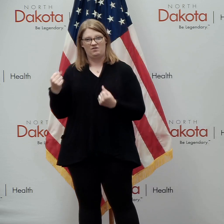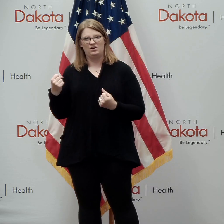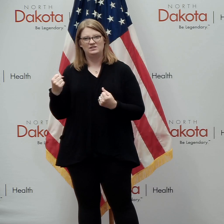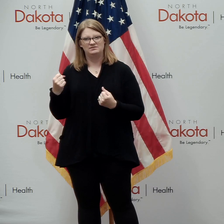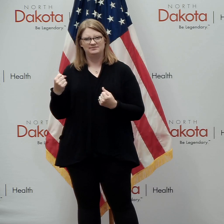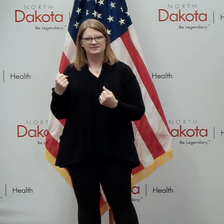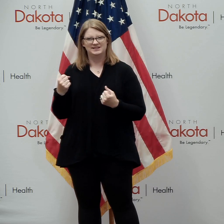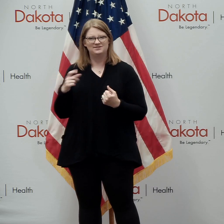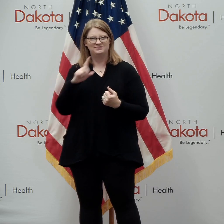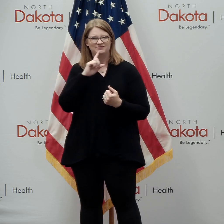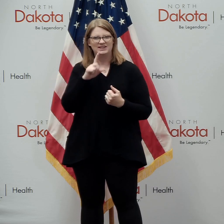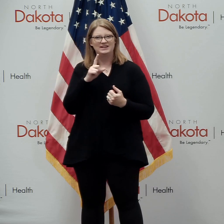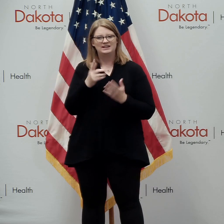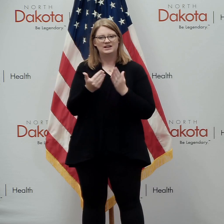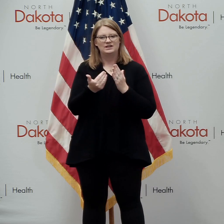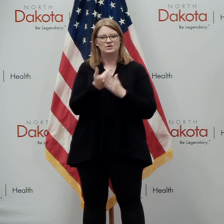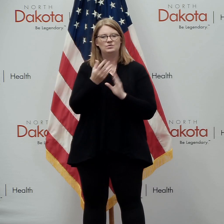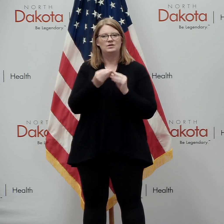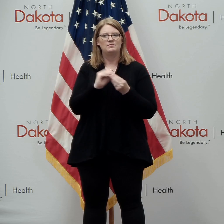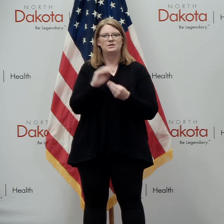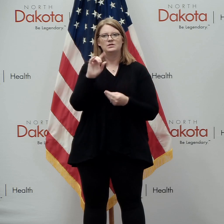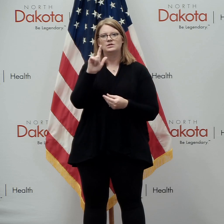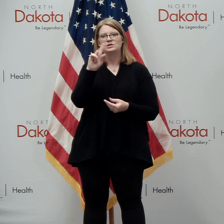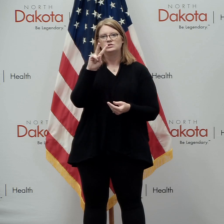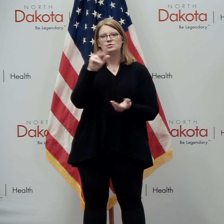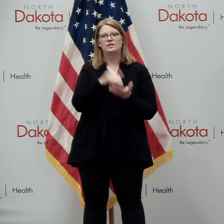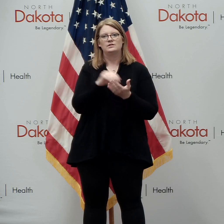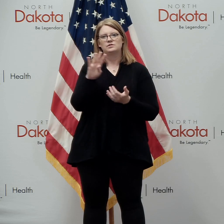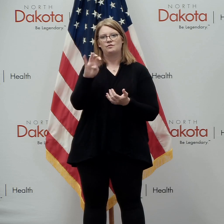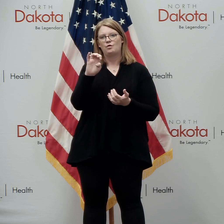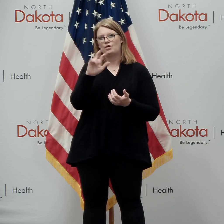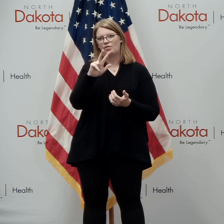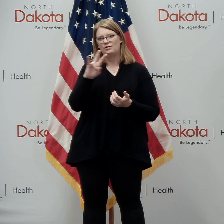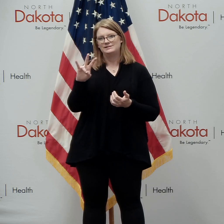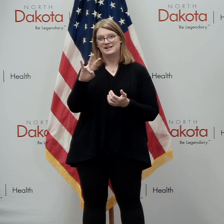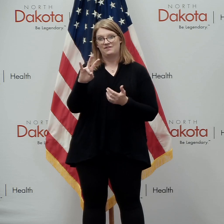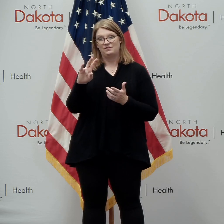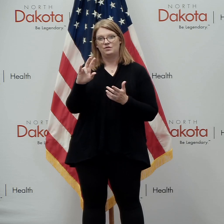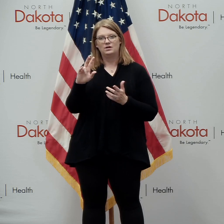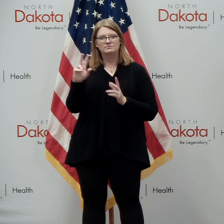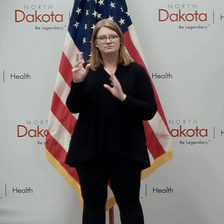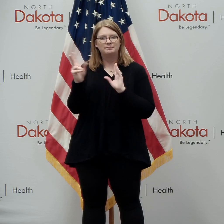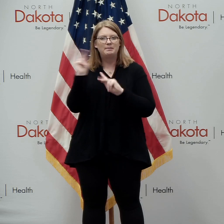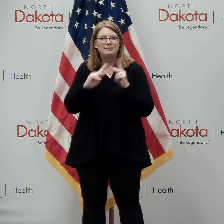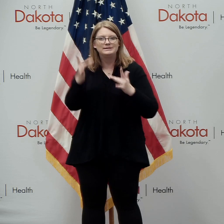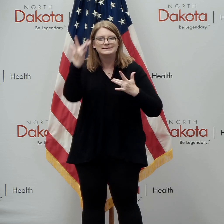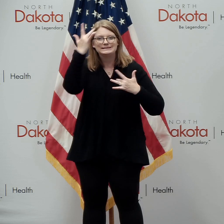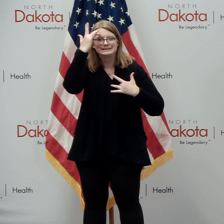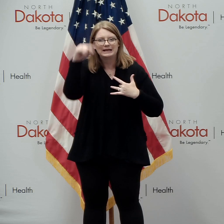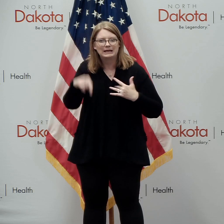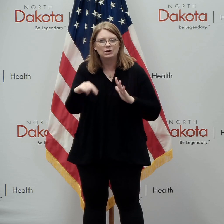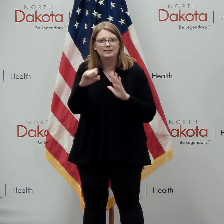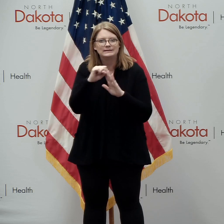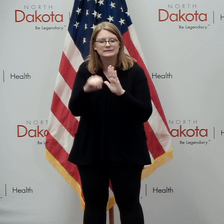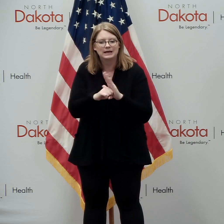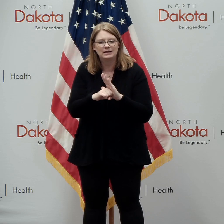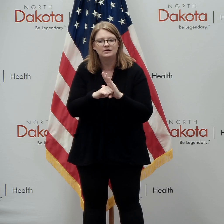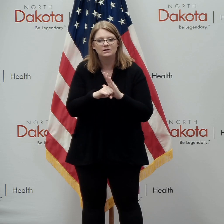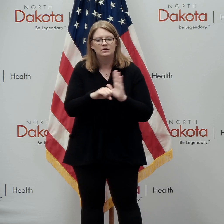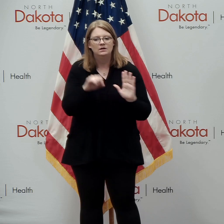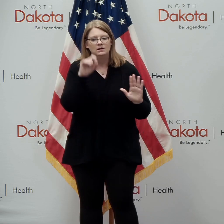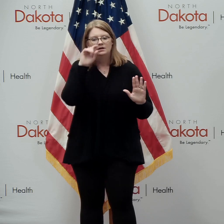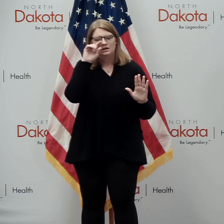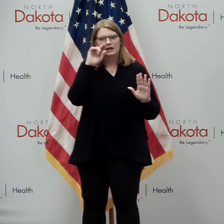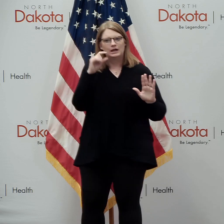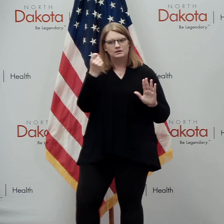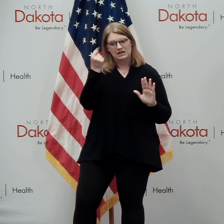that new number of the 2437 of active cases statewide. And Despite that surge in